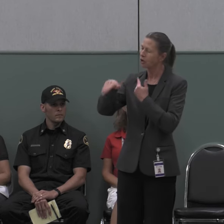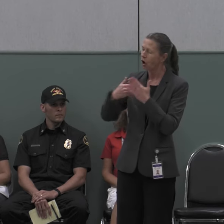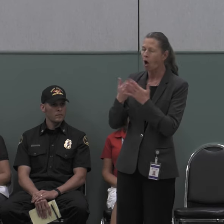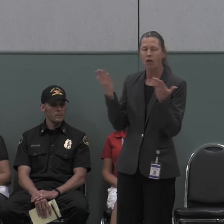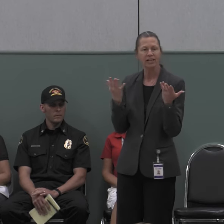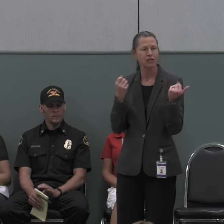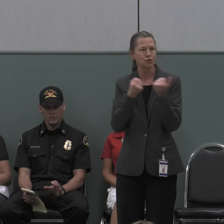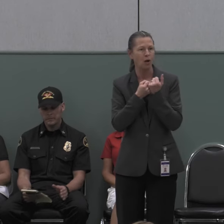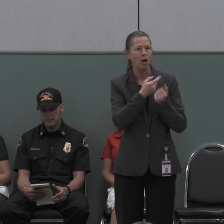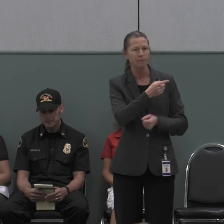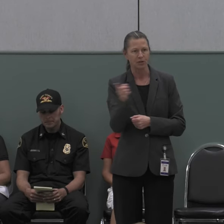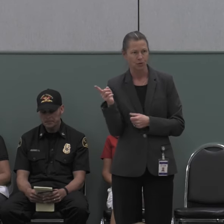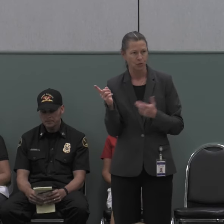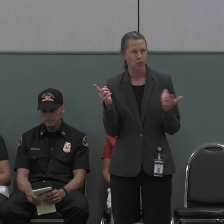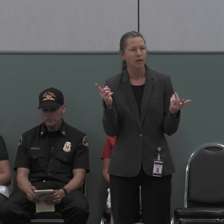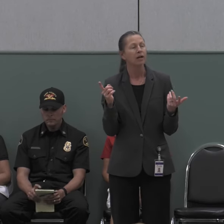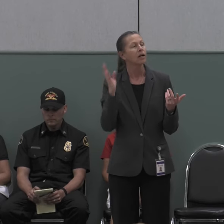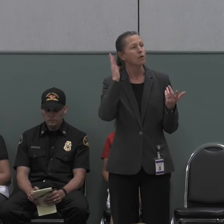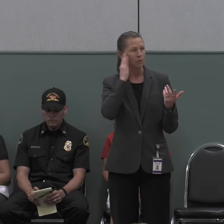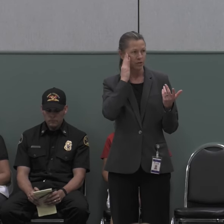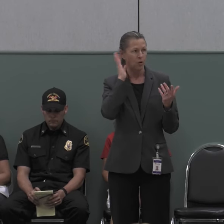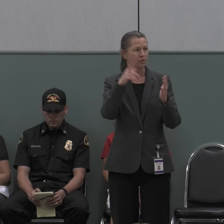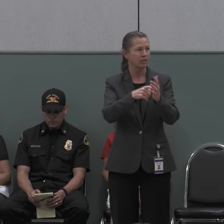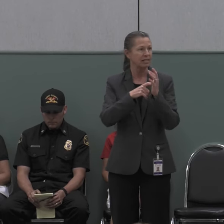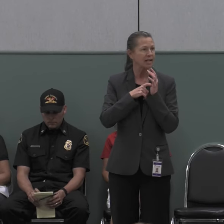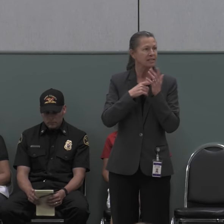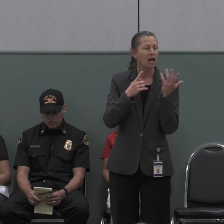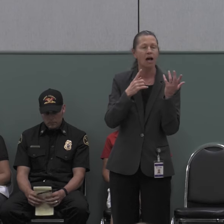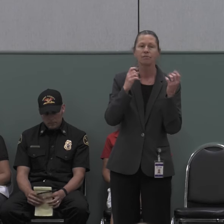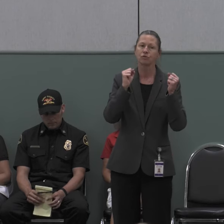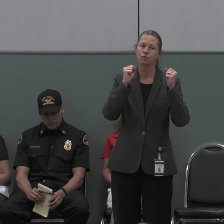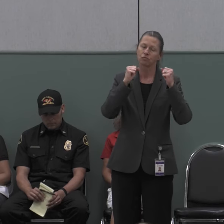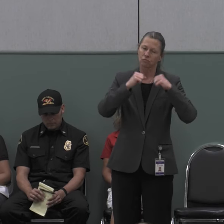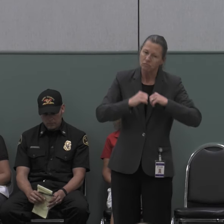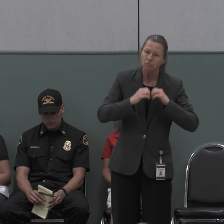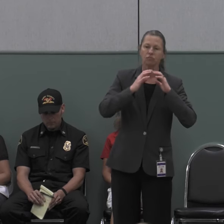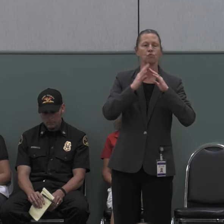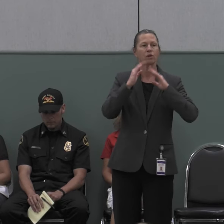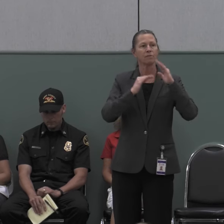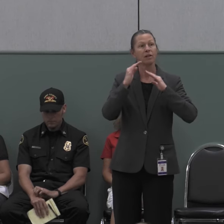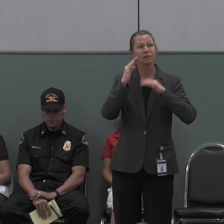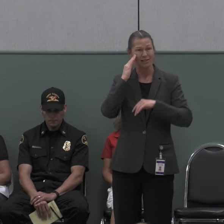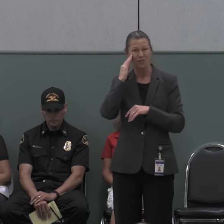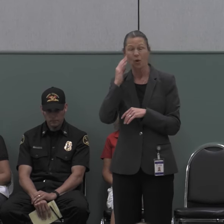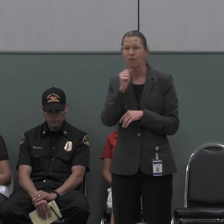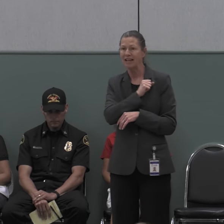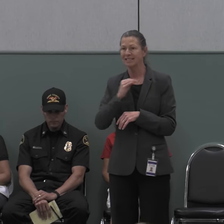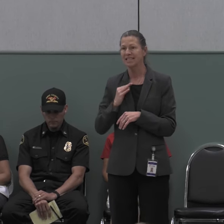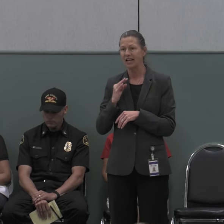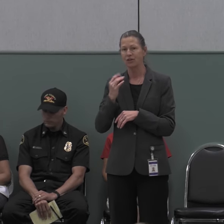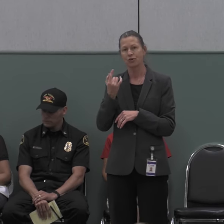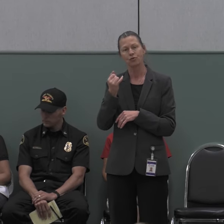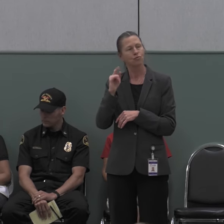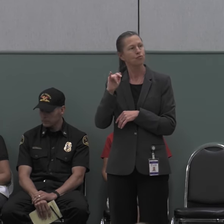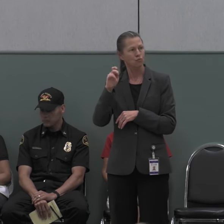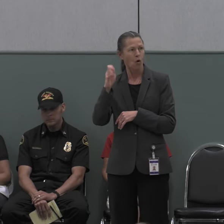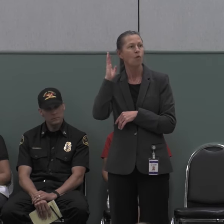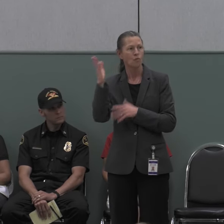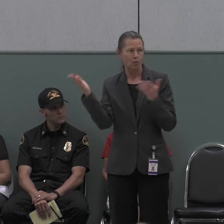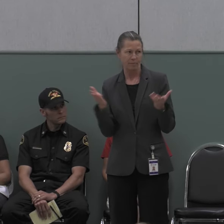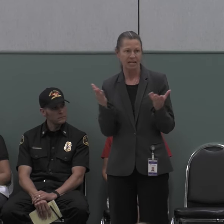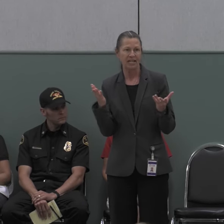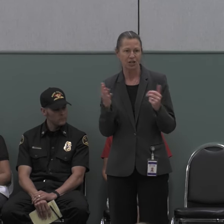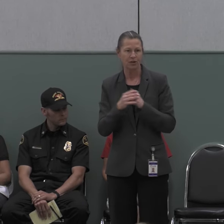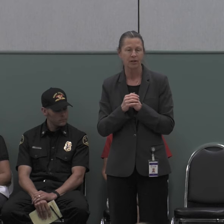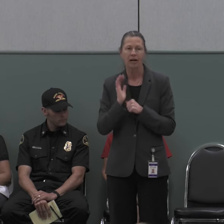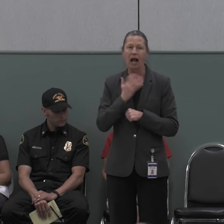take time and money to rebuild, and rest assured, Senator Grove will be here with you every step of the way. Our constituents